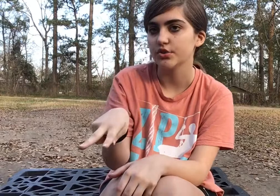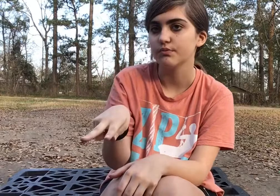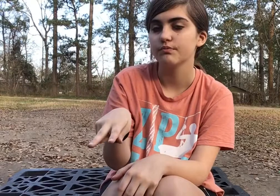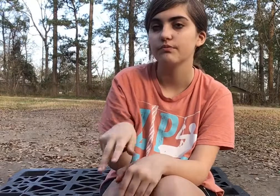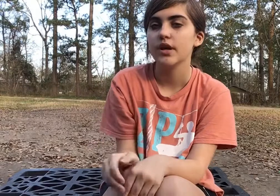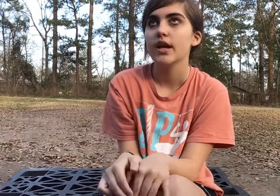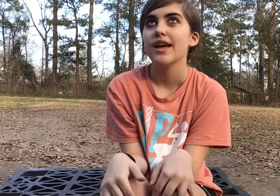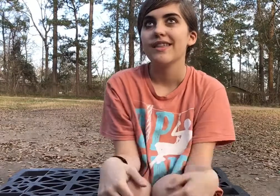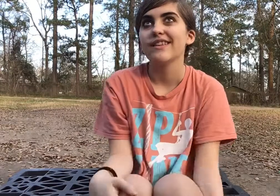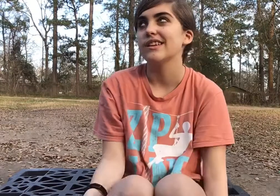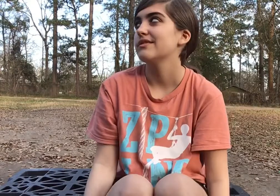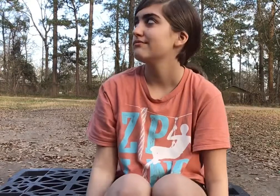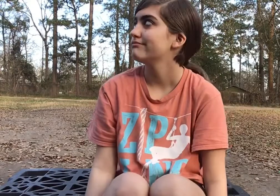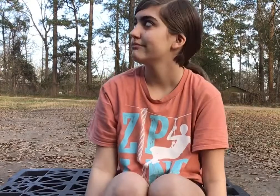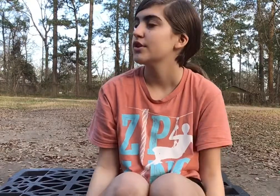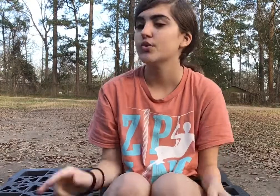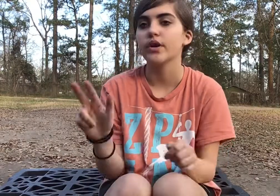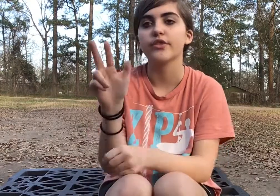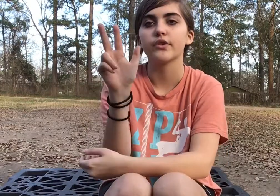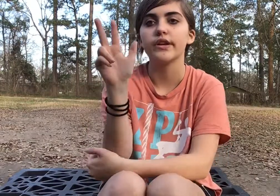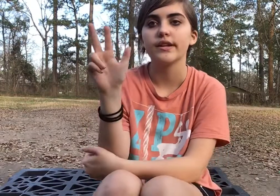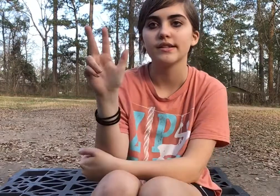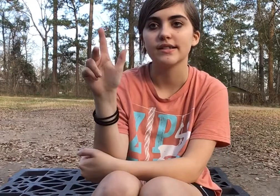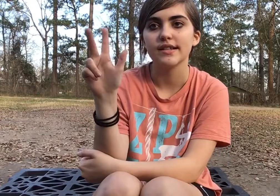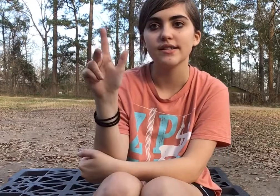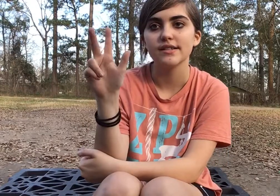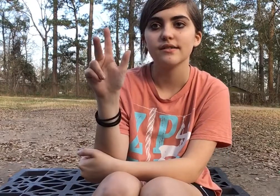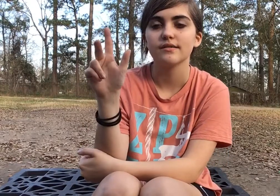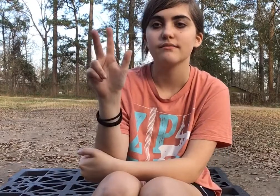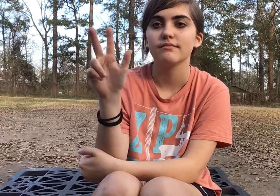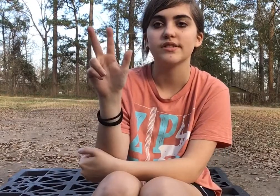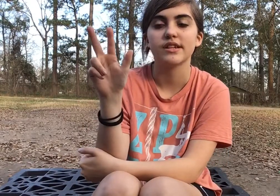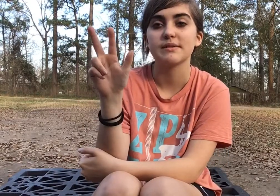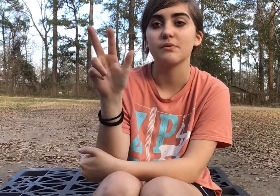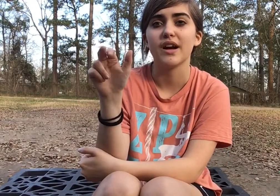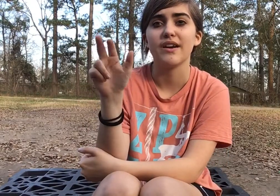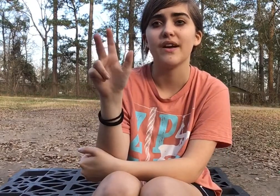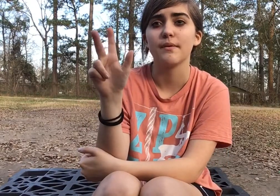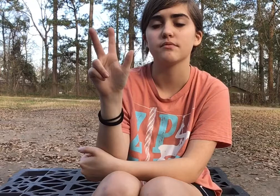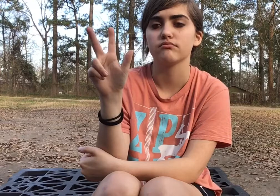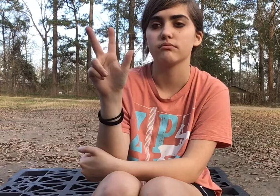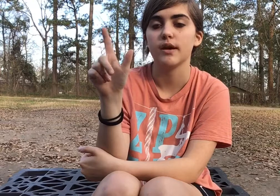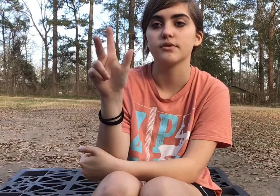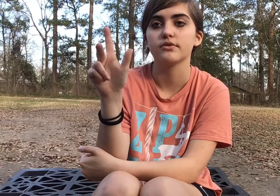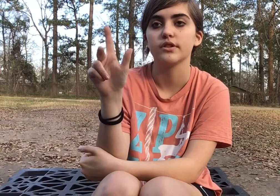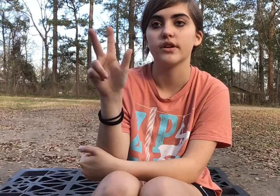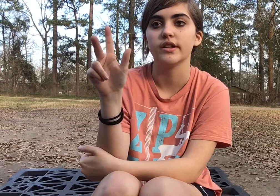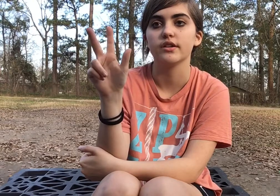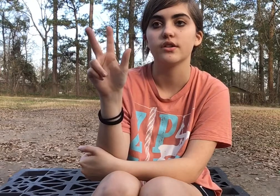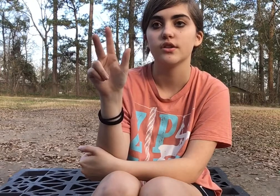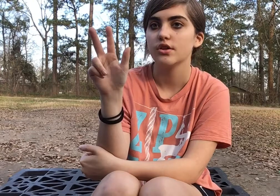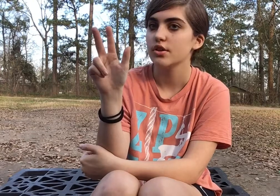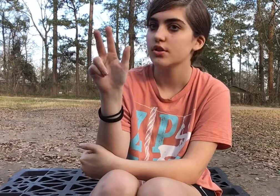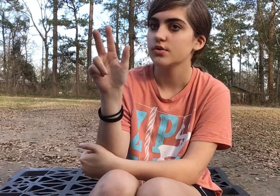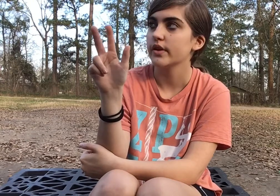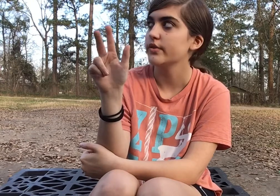22. Then 23 is this. Please don't ask me why. I have absolutely no idea.